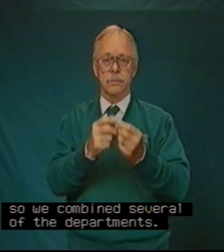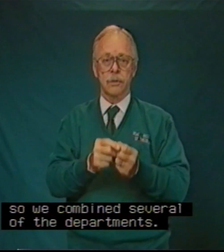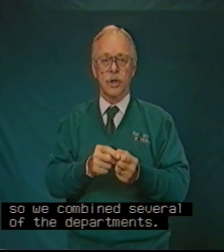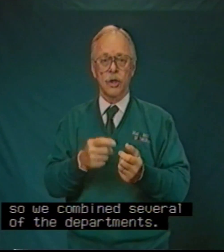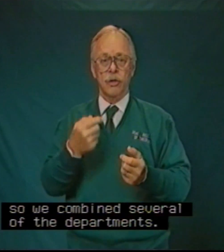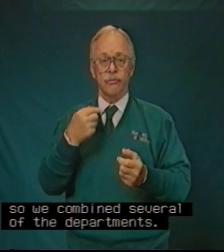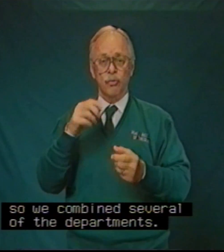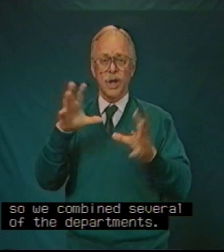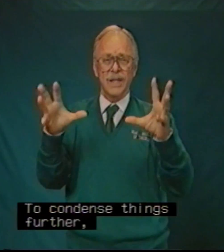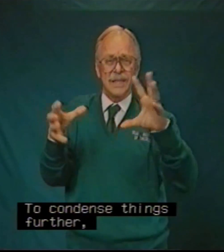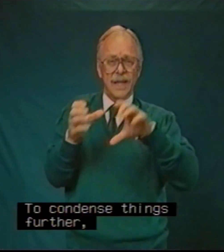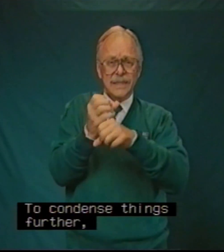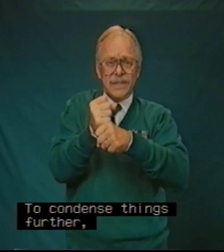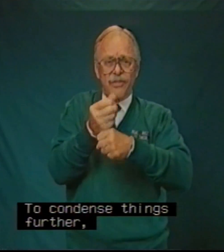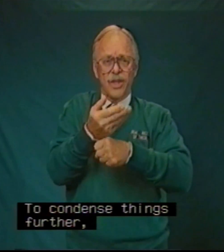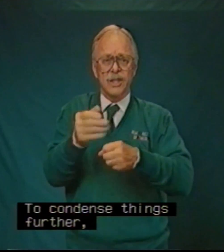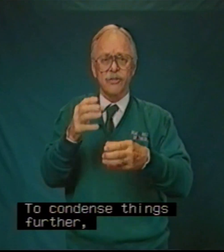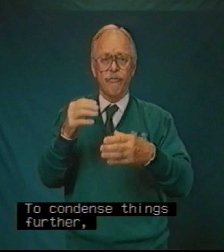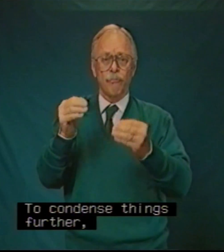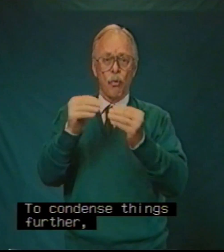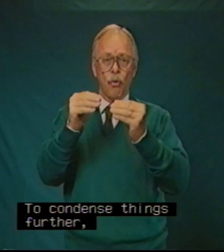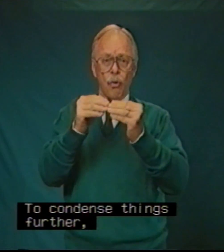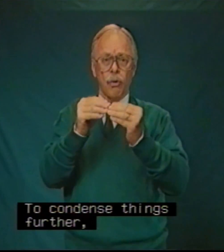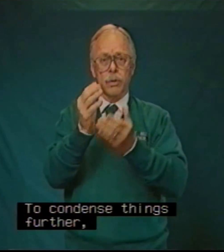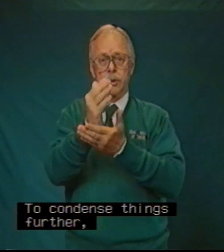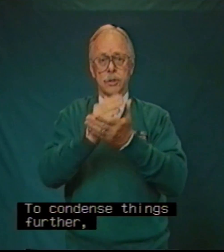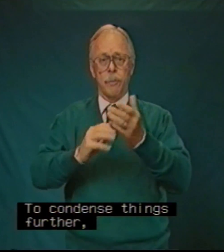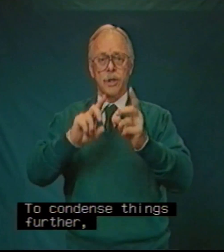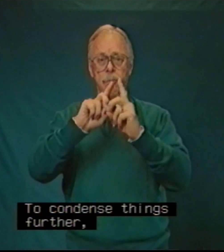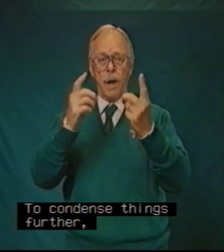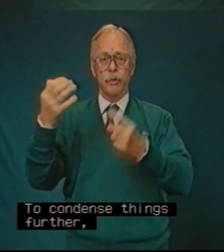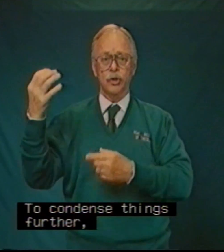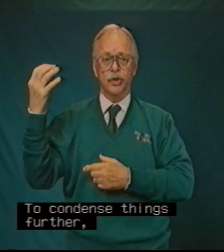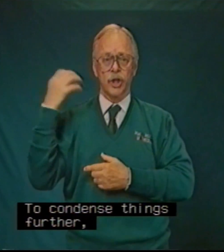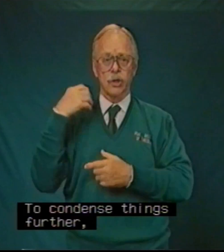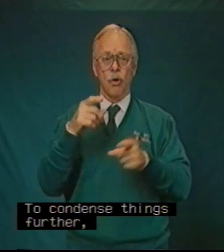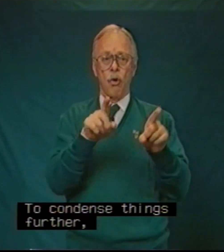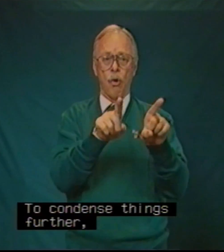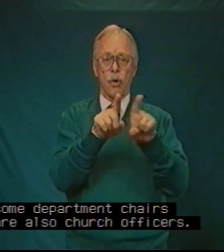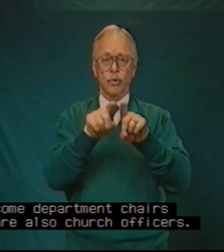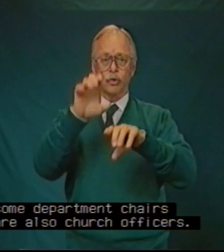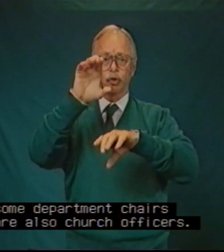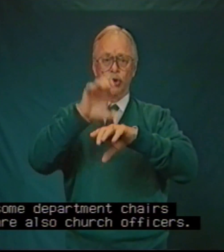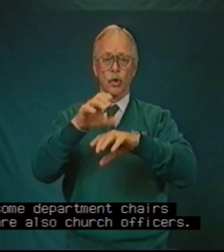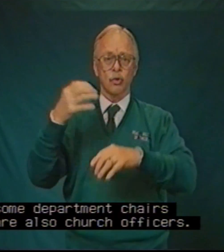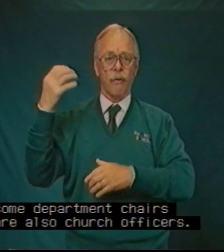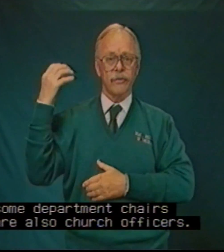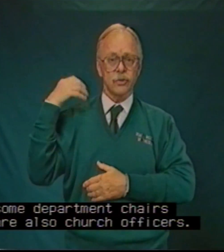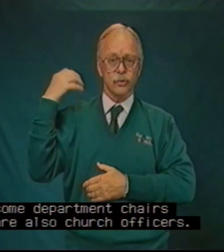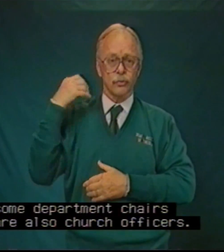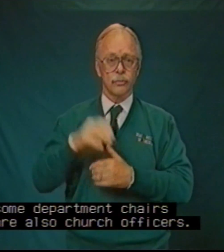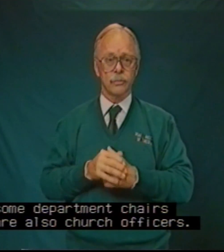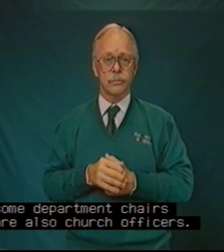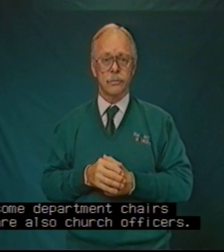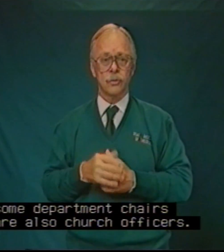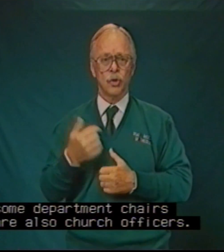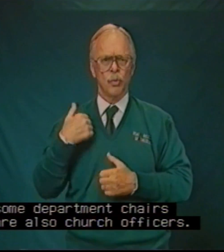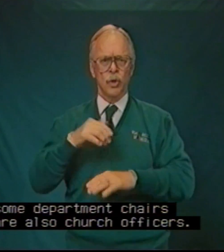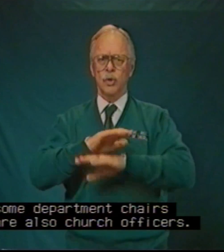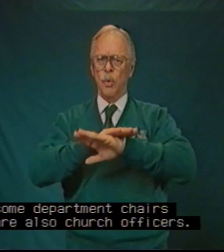several of the departments. To condense things further, some department chairs are also church officers. We do